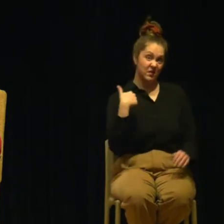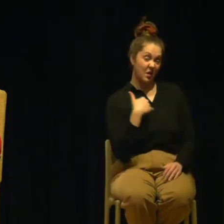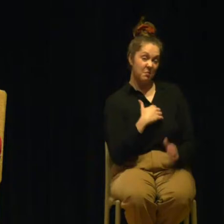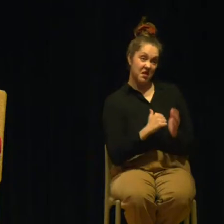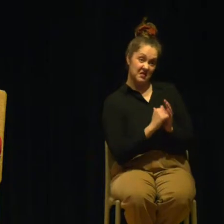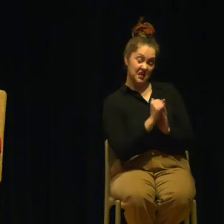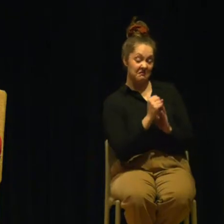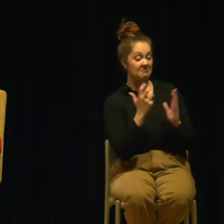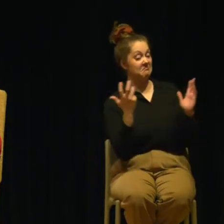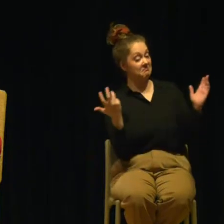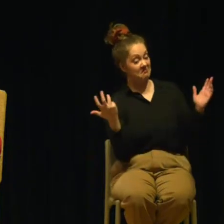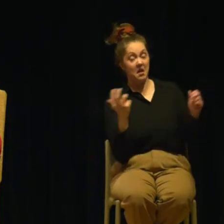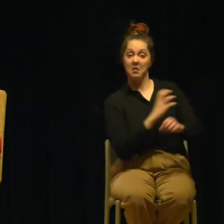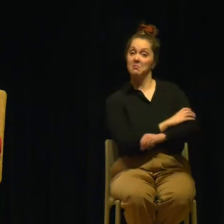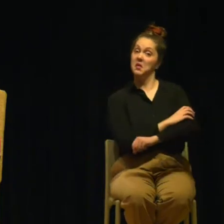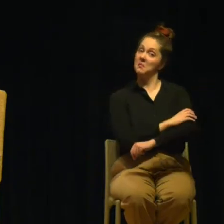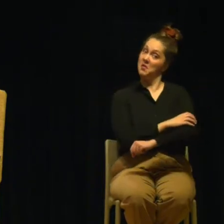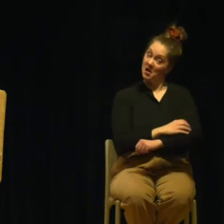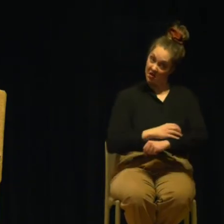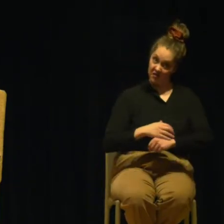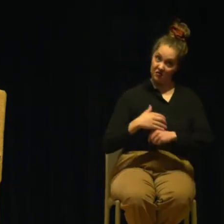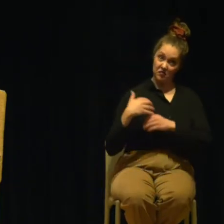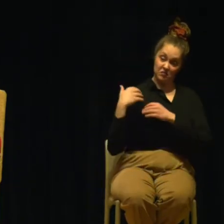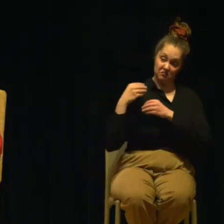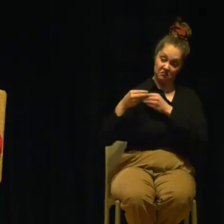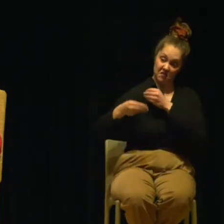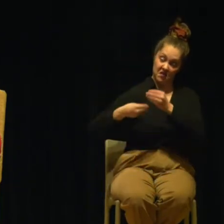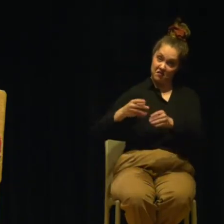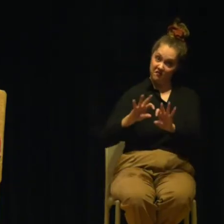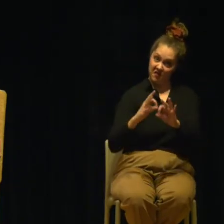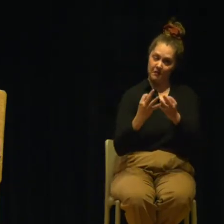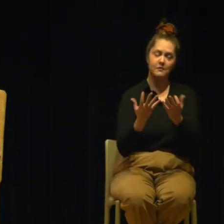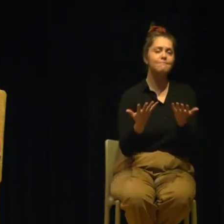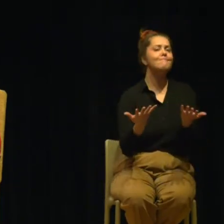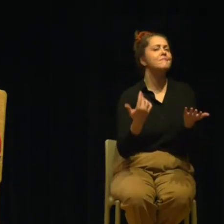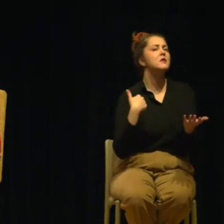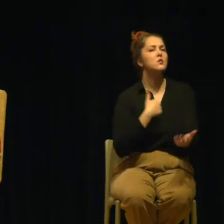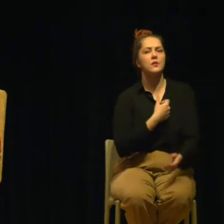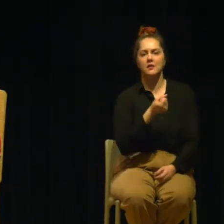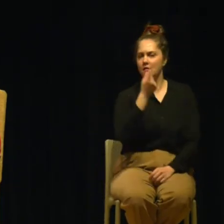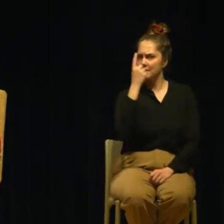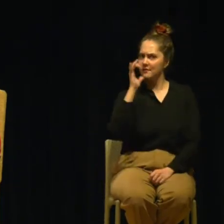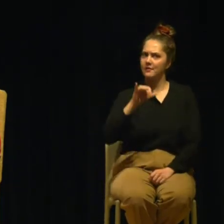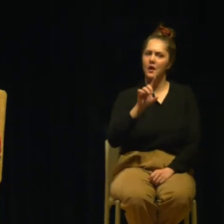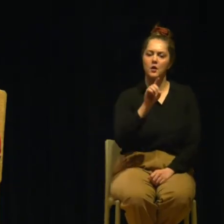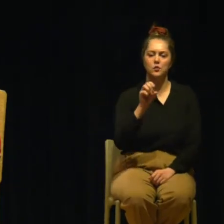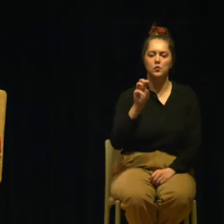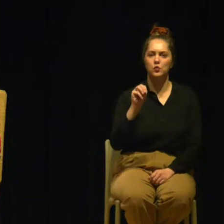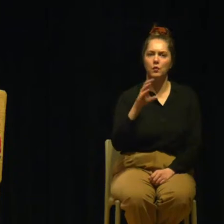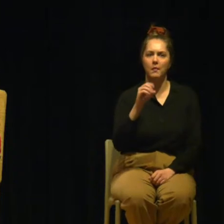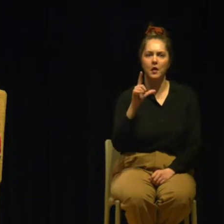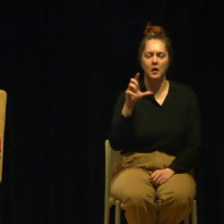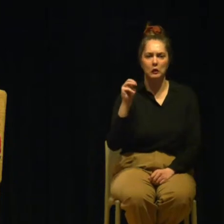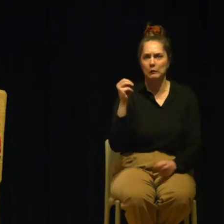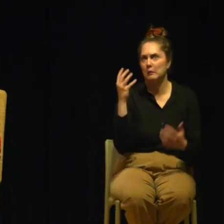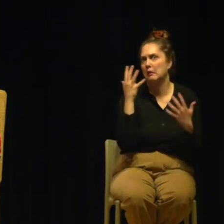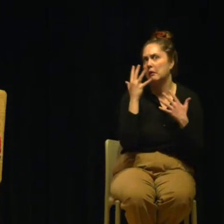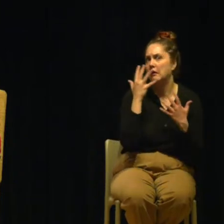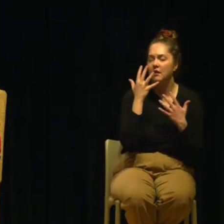cancer. Blood pressure runs in your family. Right. You know, we get the doom and gloom of the genetics that I think frightens